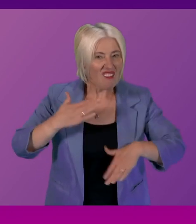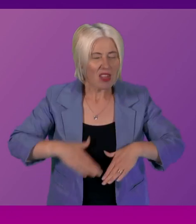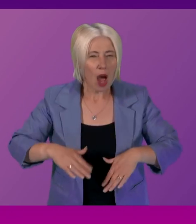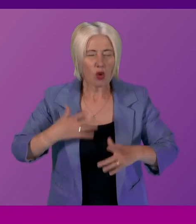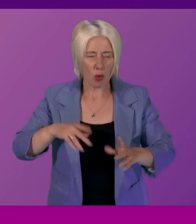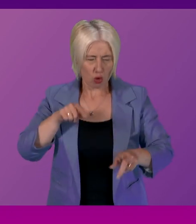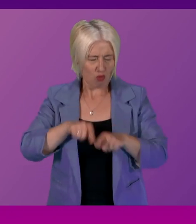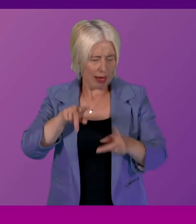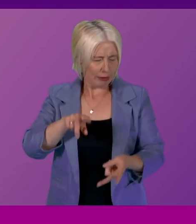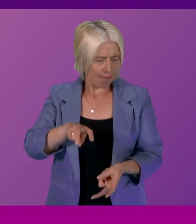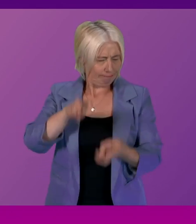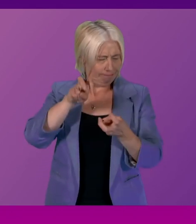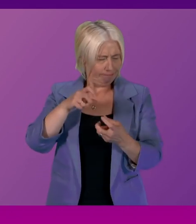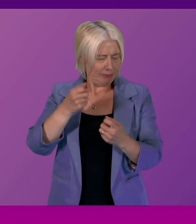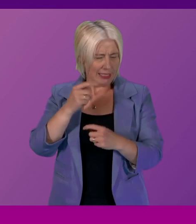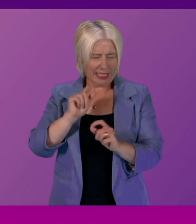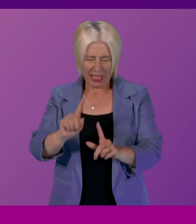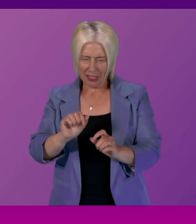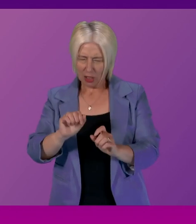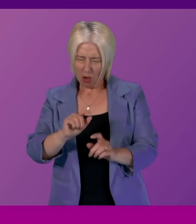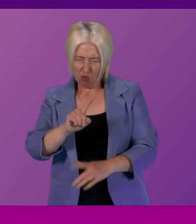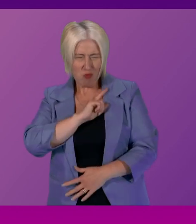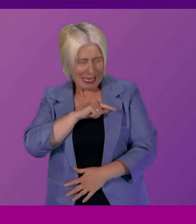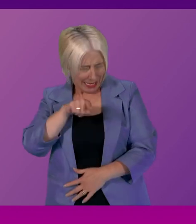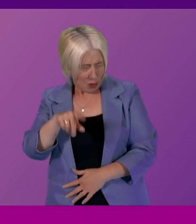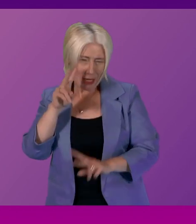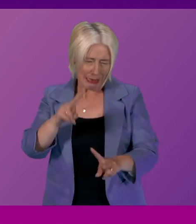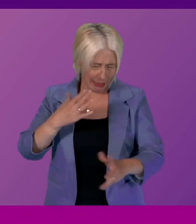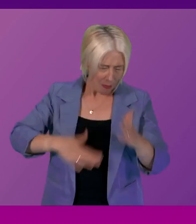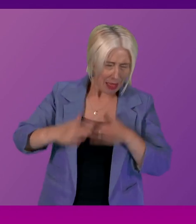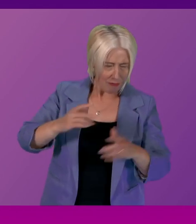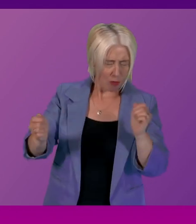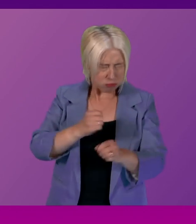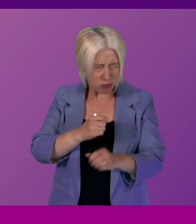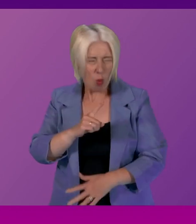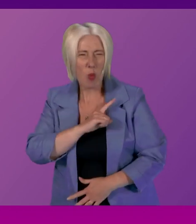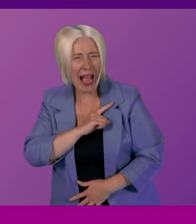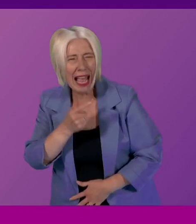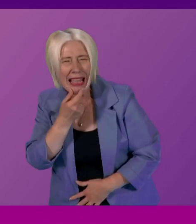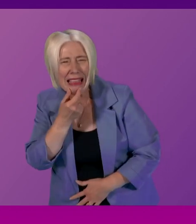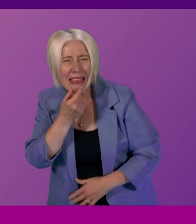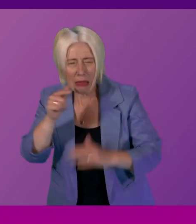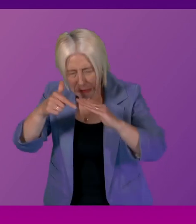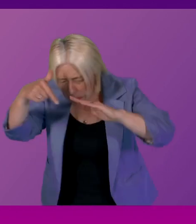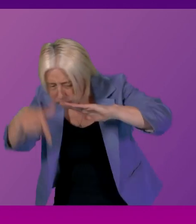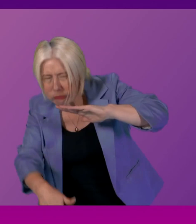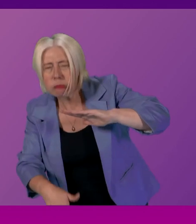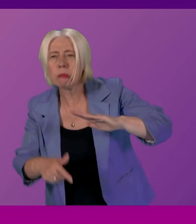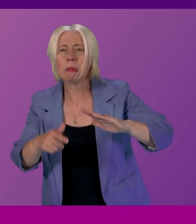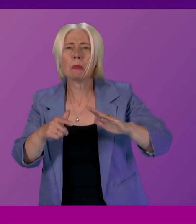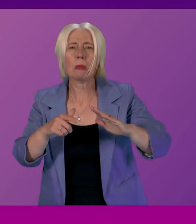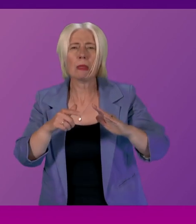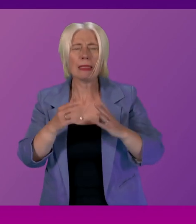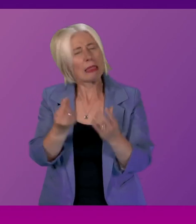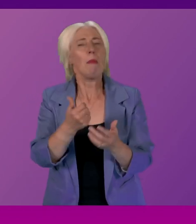to understand what is behind what are reasons that we are seeing really difficult behaviours that have